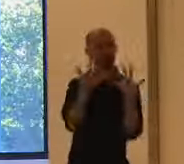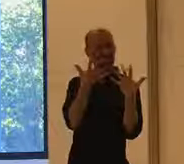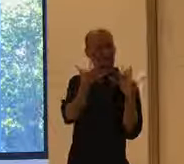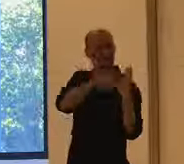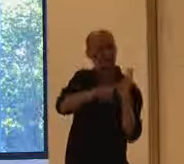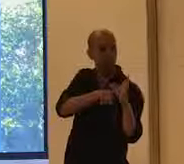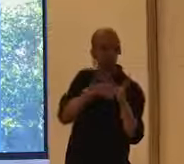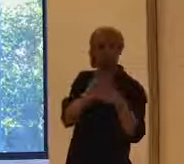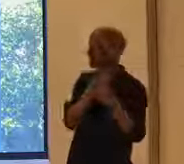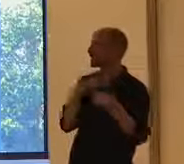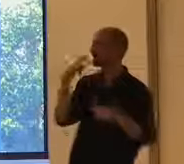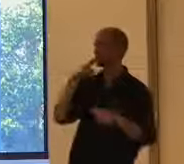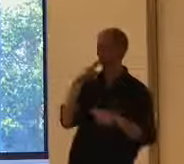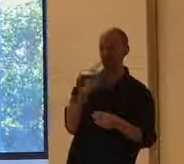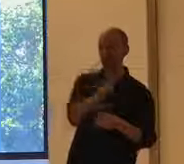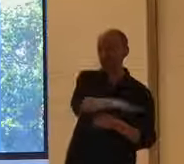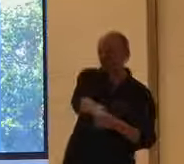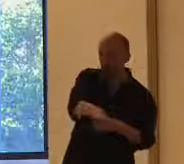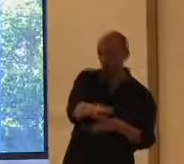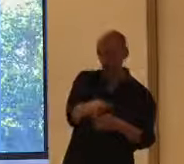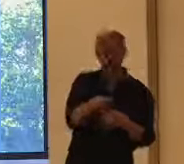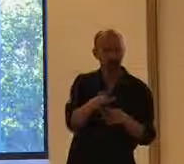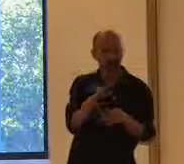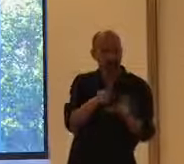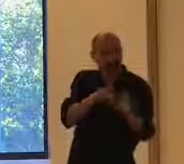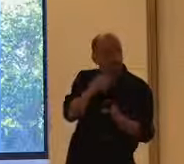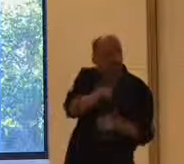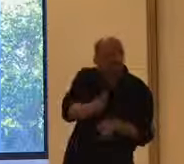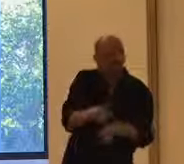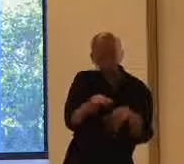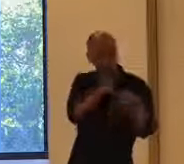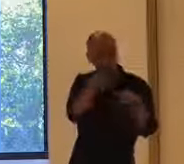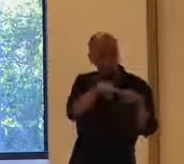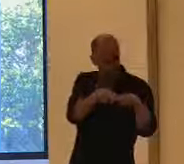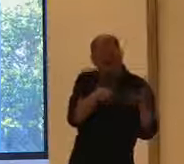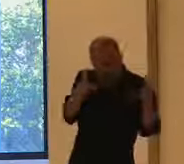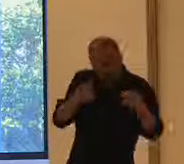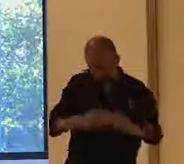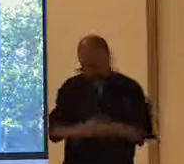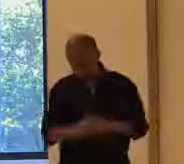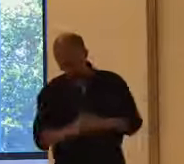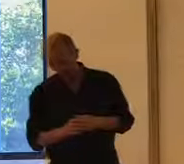over and did 10 more years working with deaf children, young people, families.